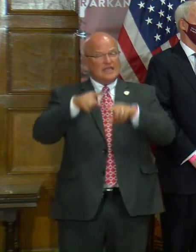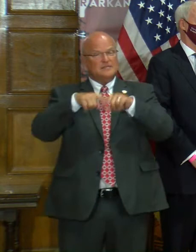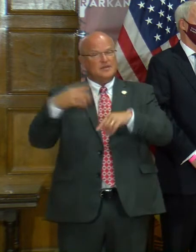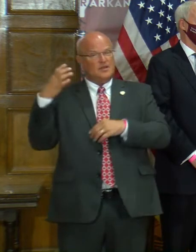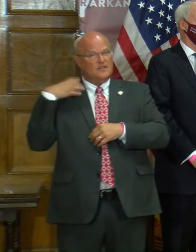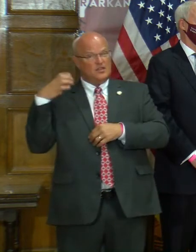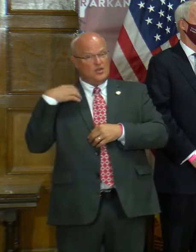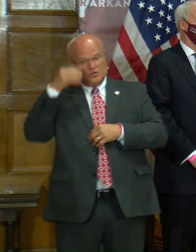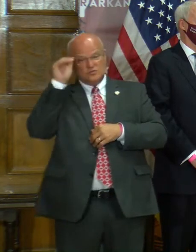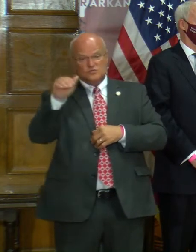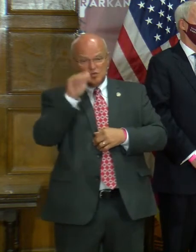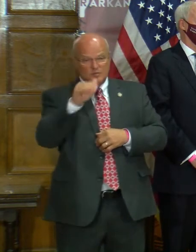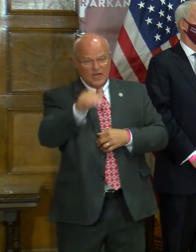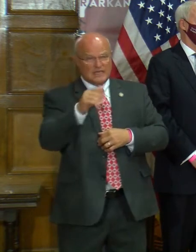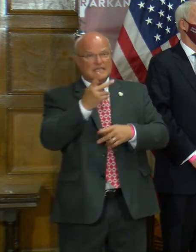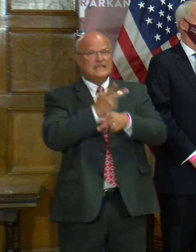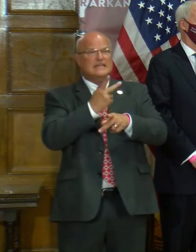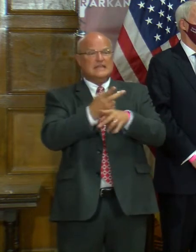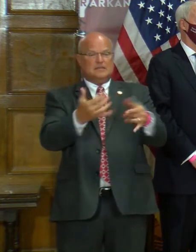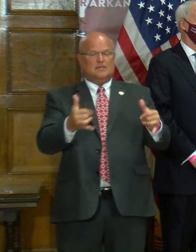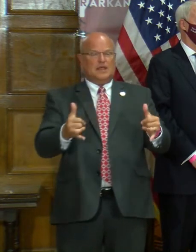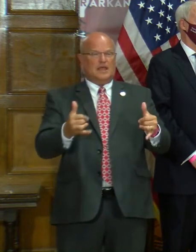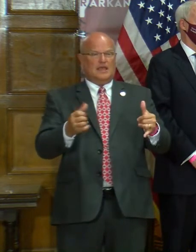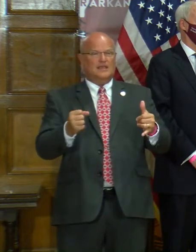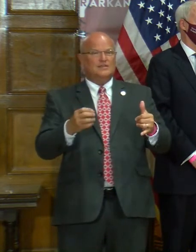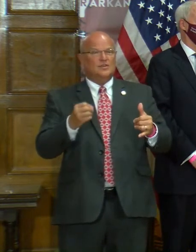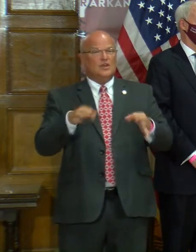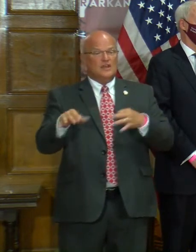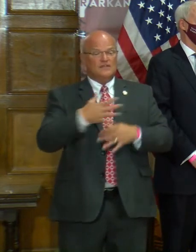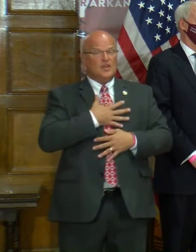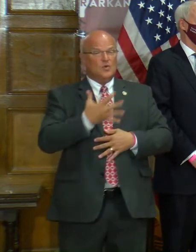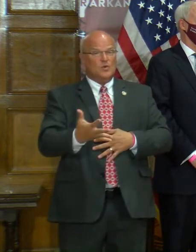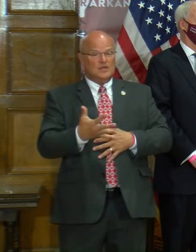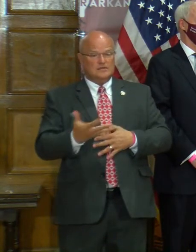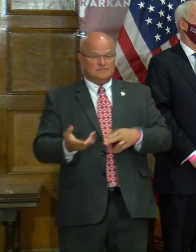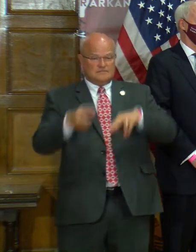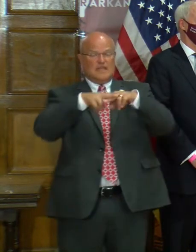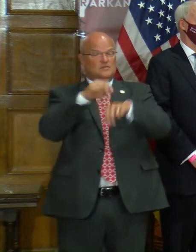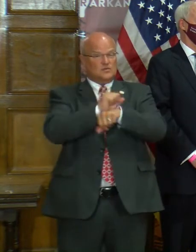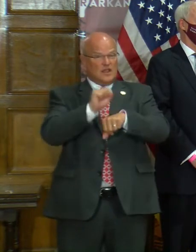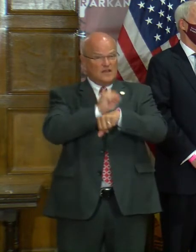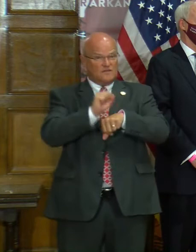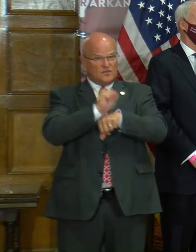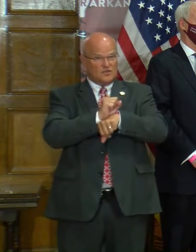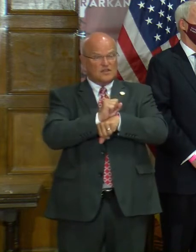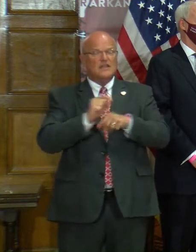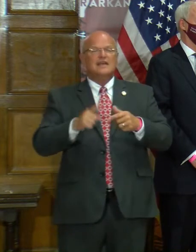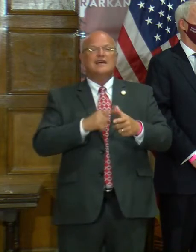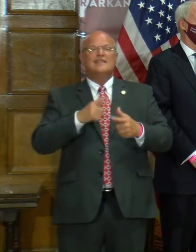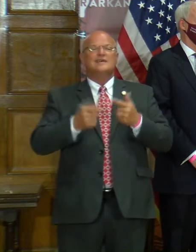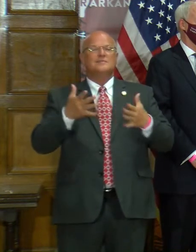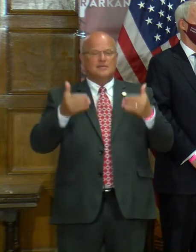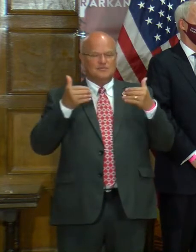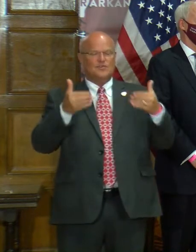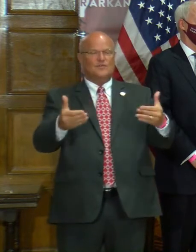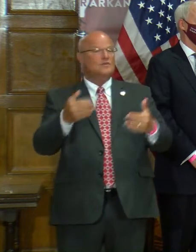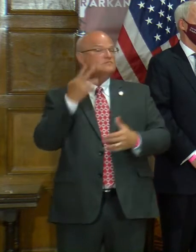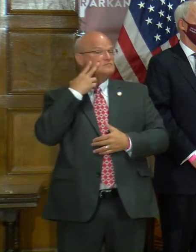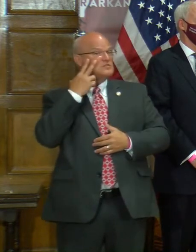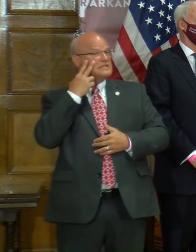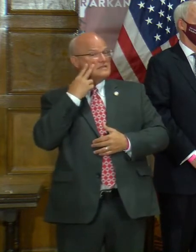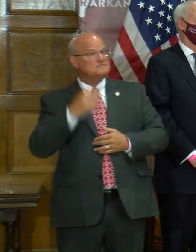to remind them to keep it in play. So if they're willing to put in the extra effort, then maybe they'll be able to go forward. We'll